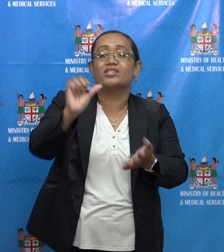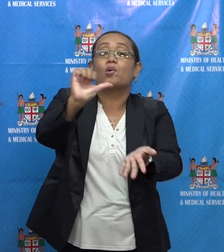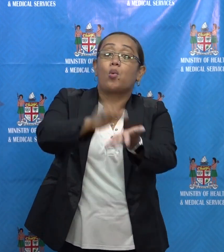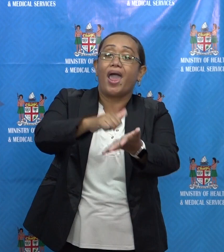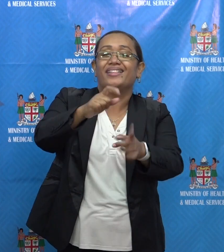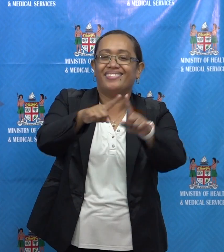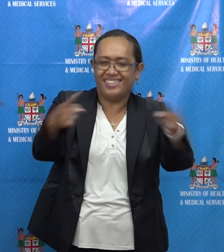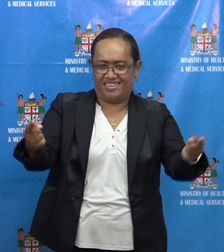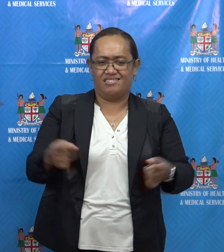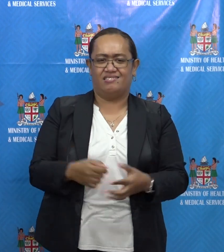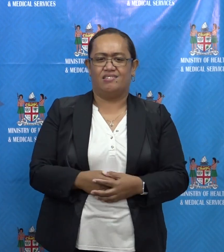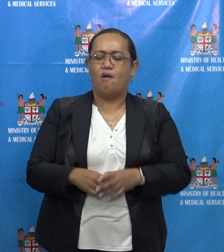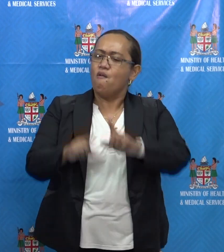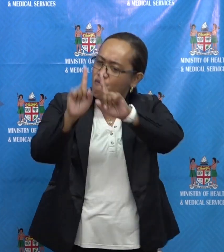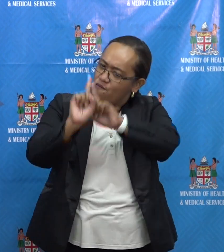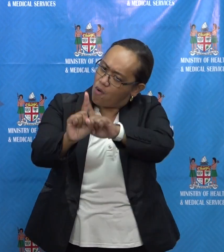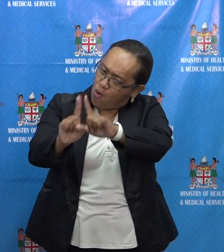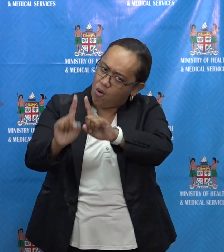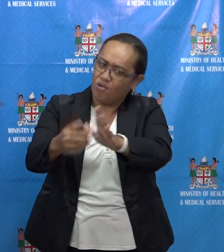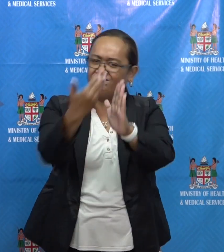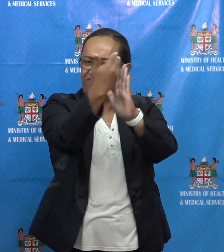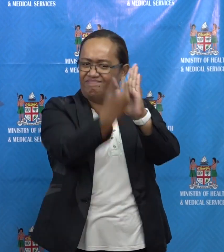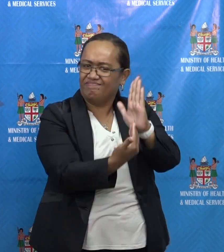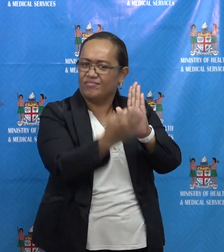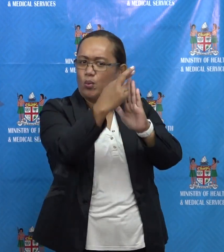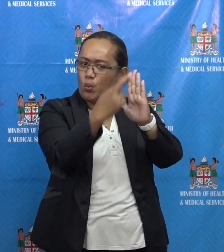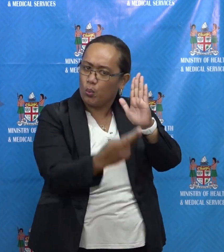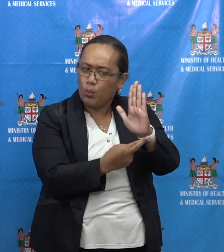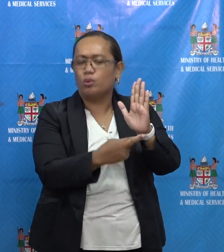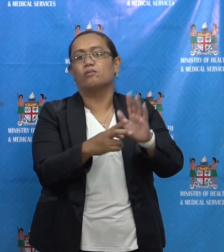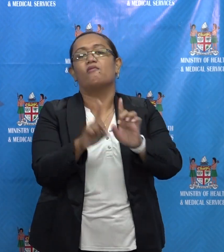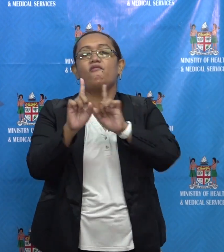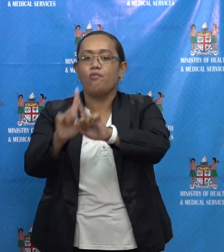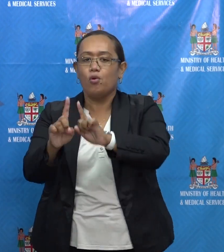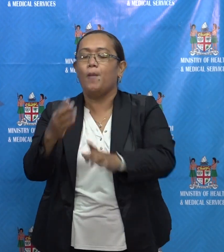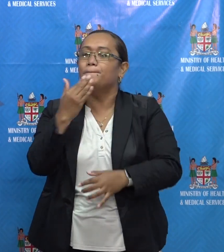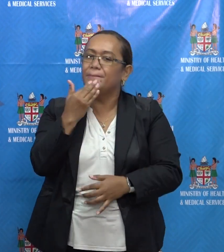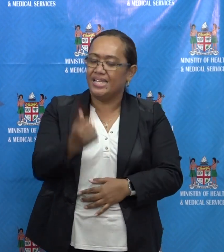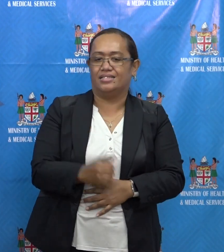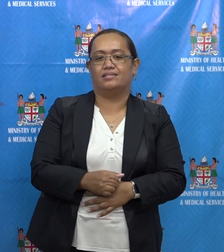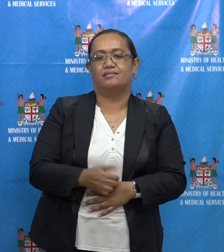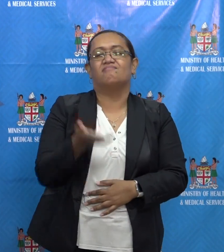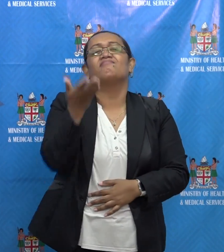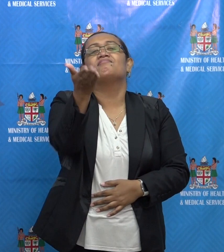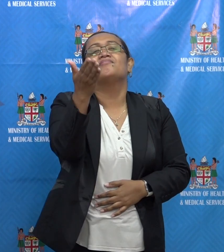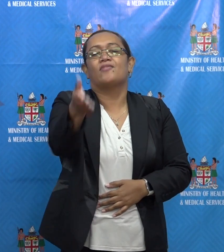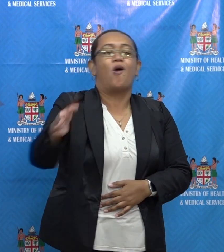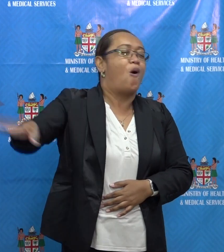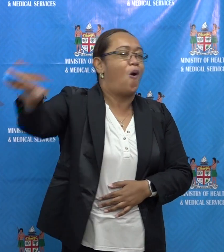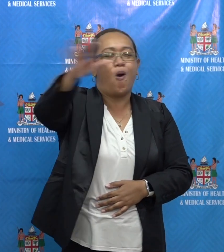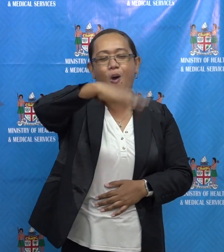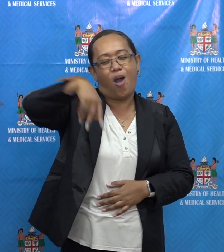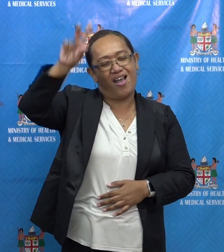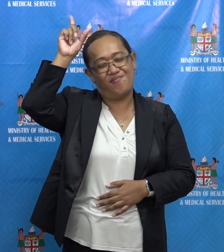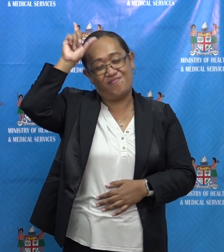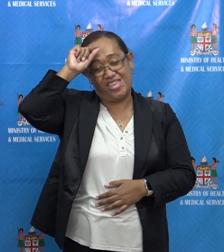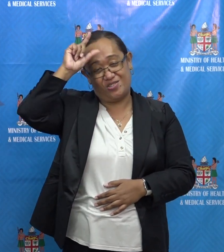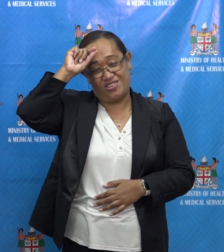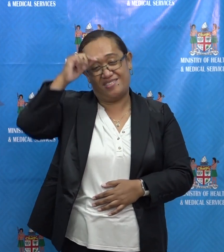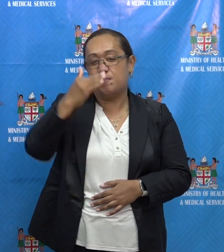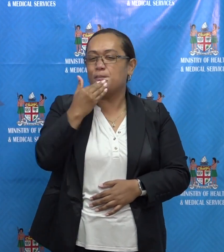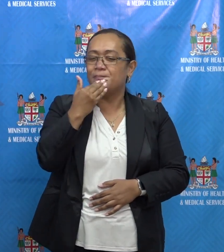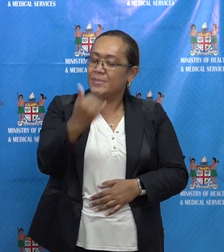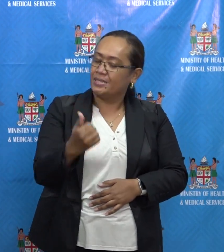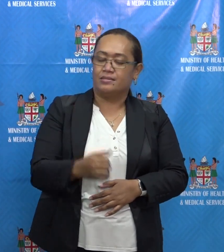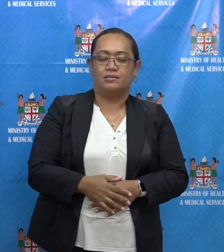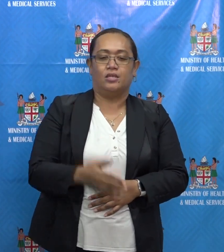We're trying very, very hard to appeal to the good nature of us Fijians, to the fact that we're all working